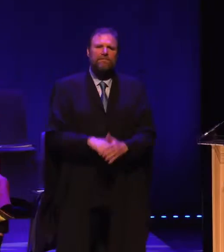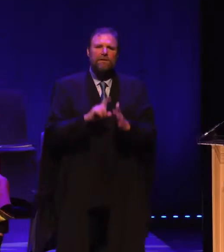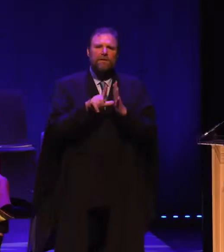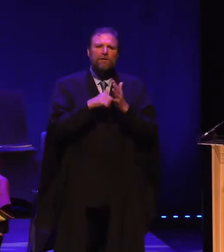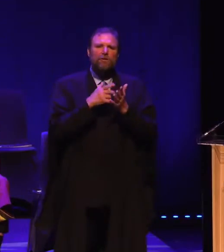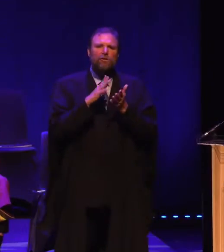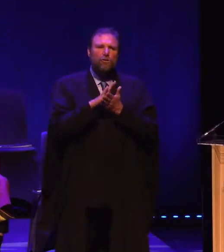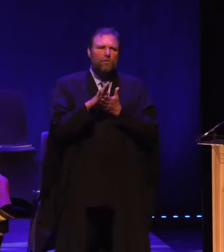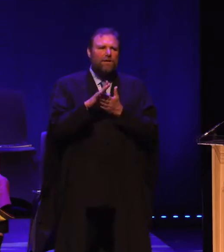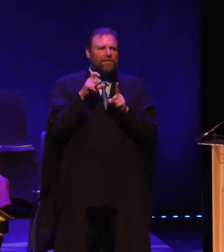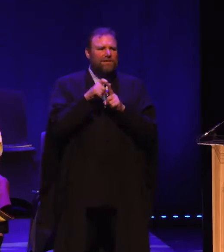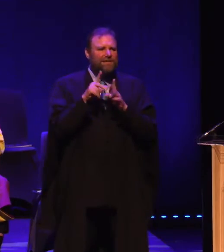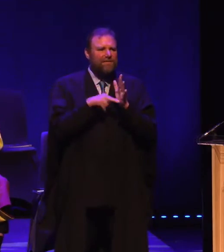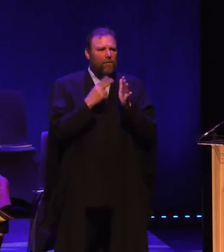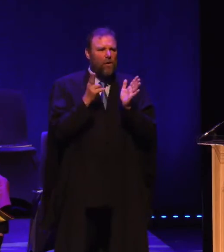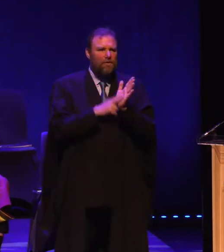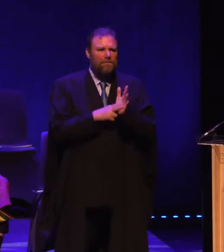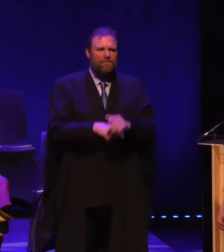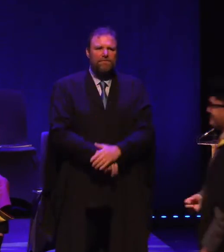Joseph Dizon.